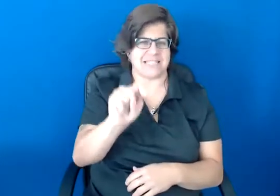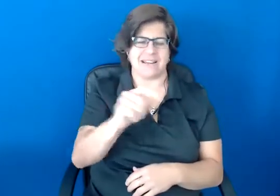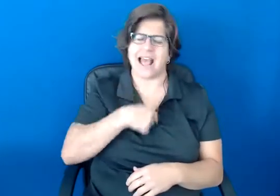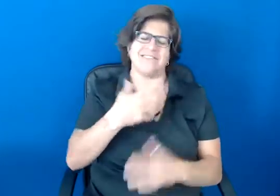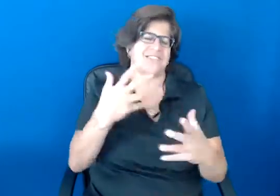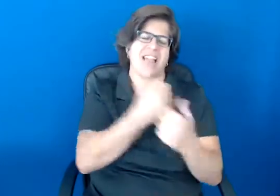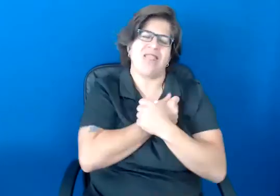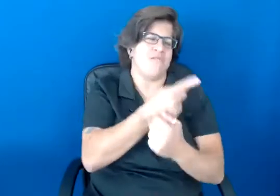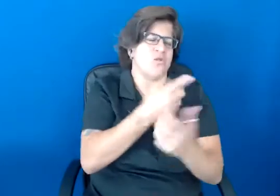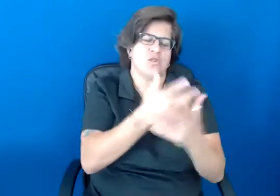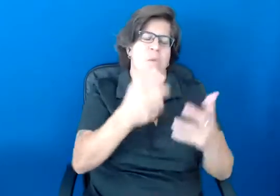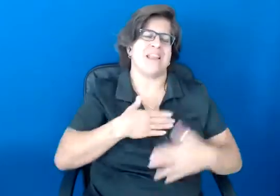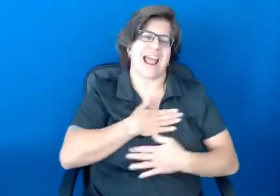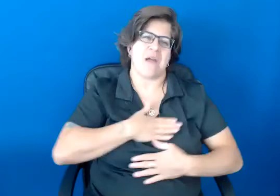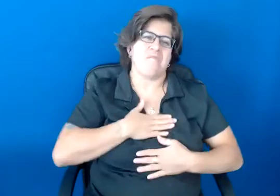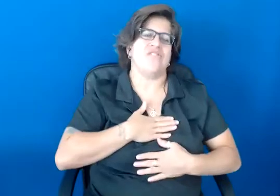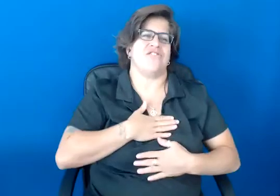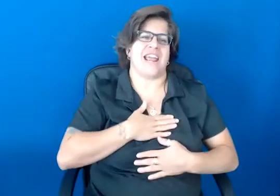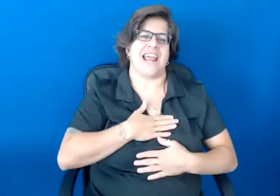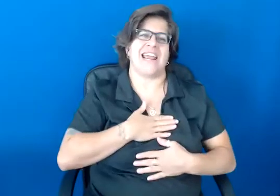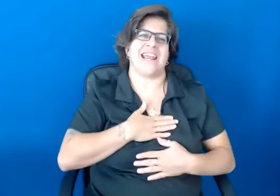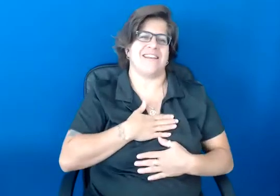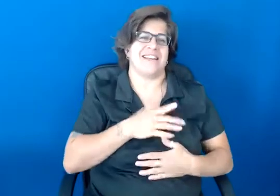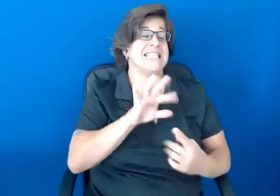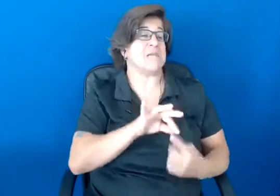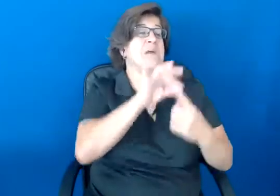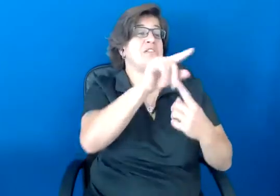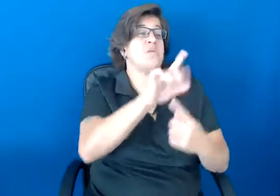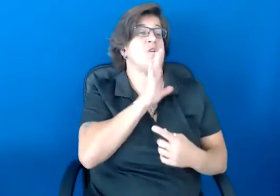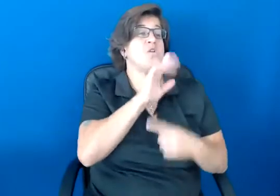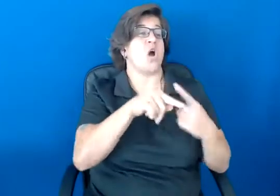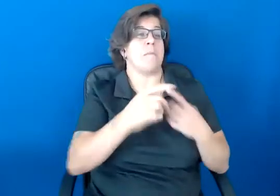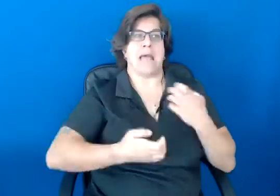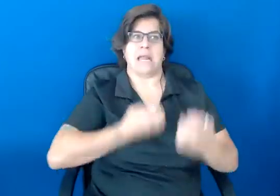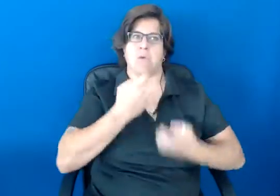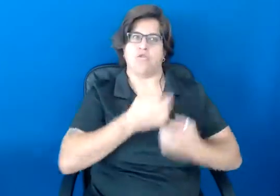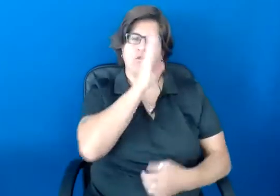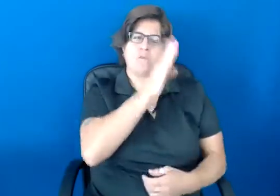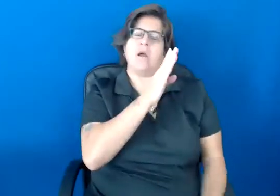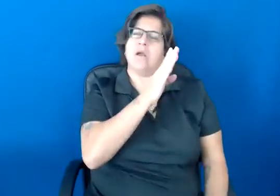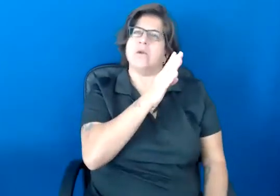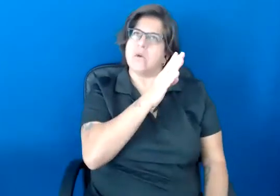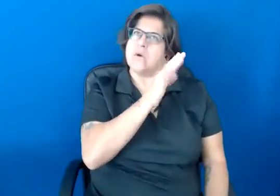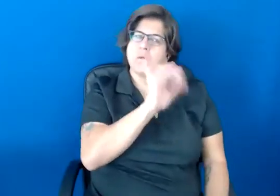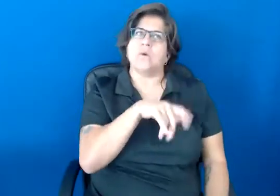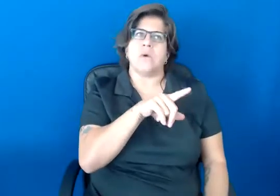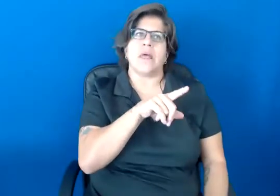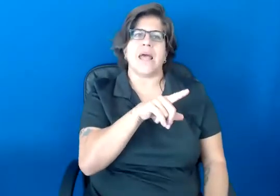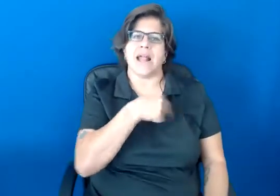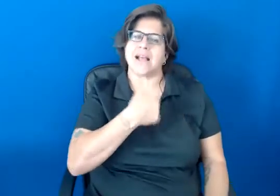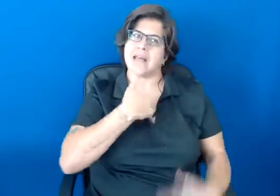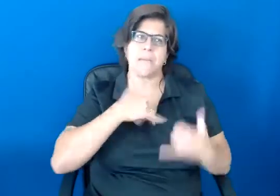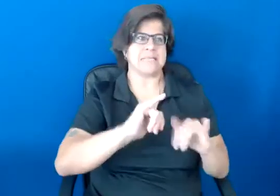just love you. And I appreciate especially when you're talking about emotional sobriety, because,